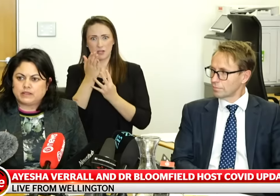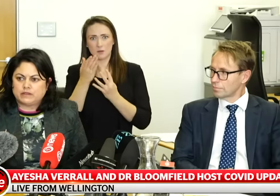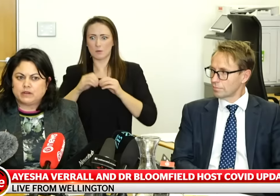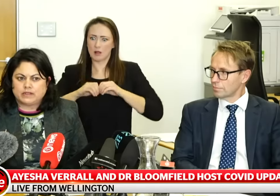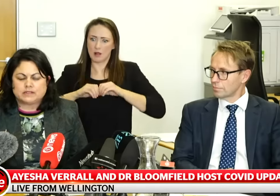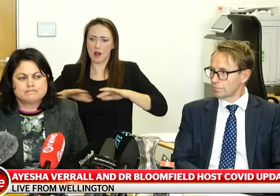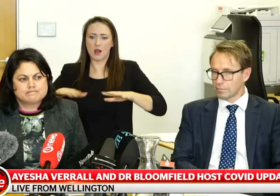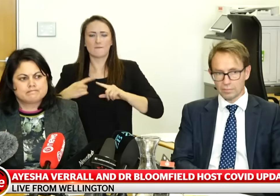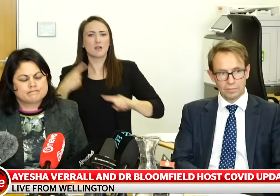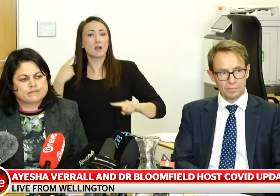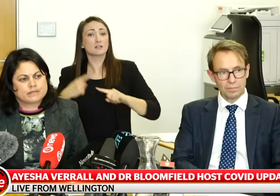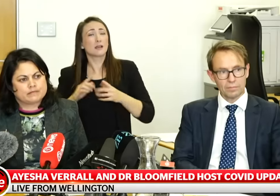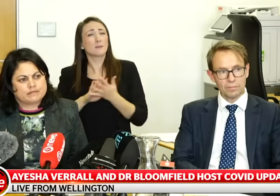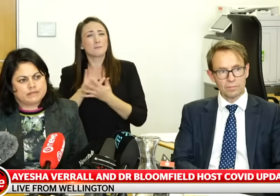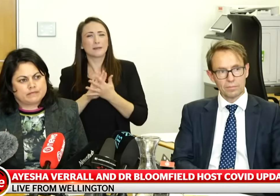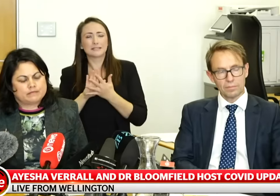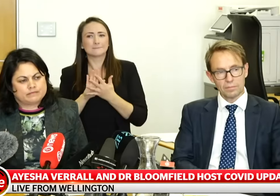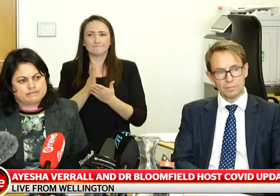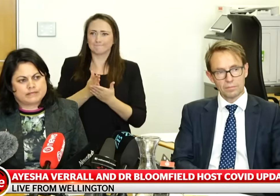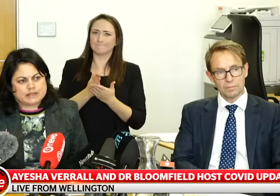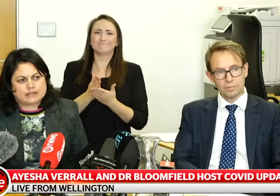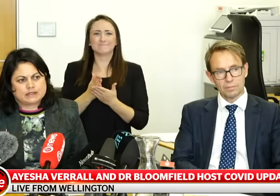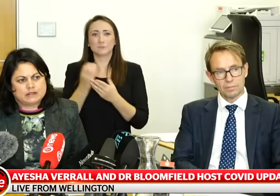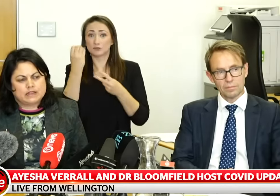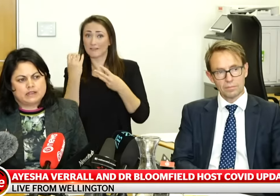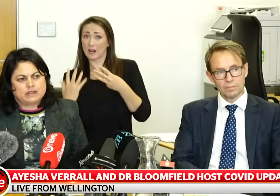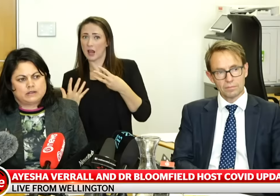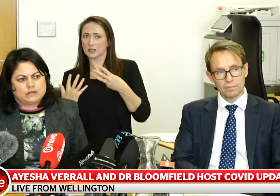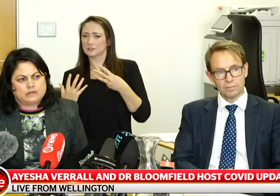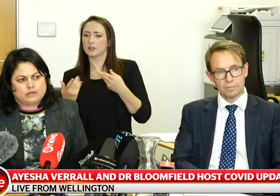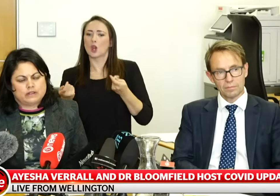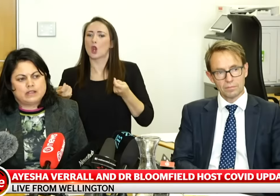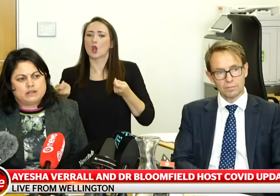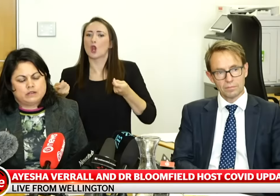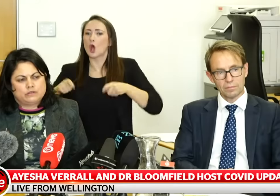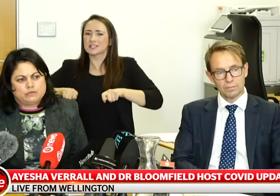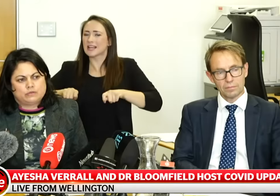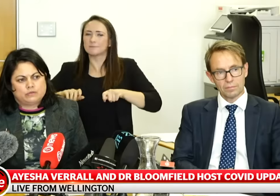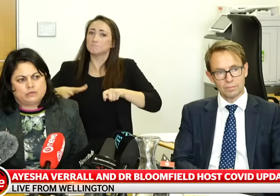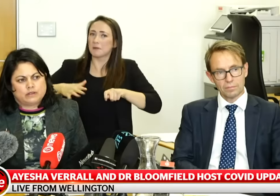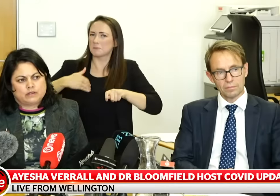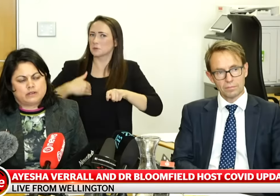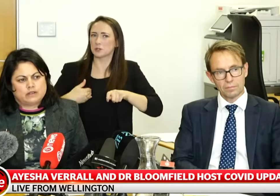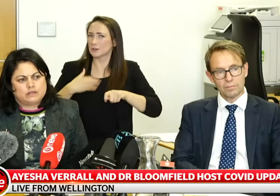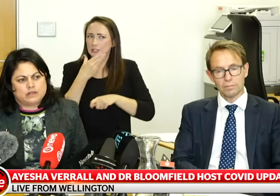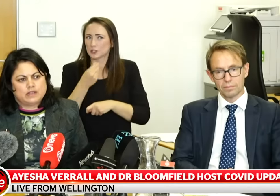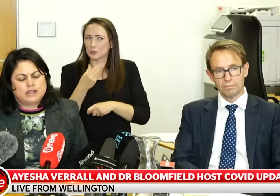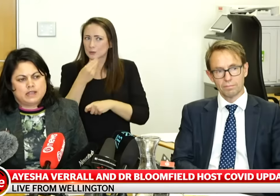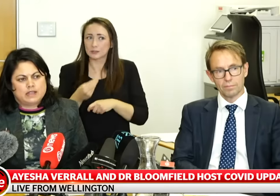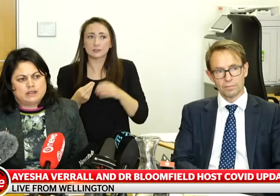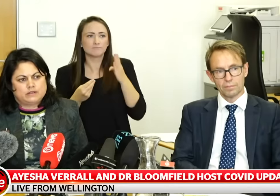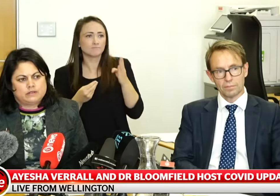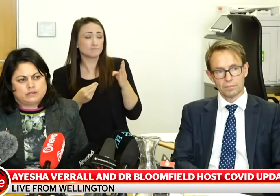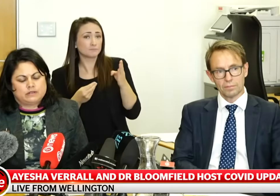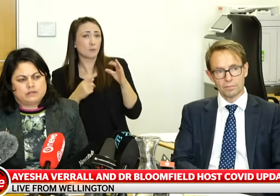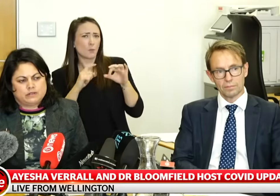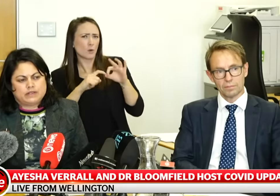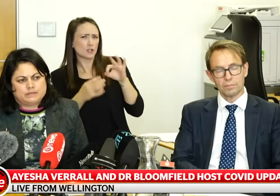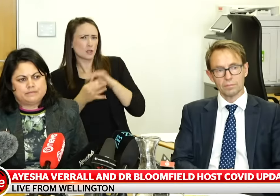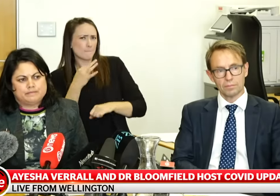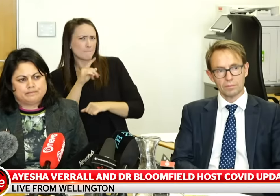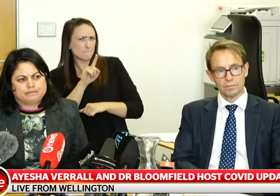probably what we have in mind. They still, like a hard lockdown could still be used, and you referenced like to buy time or to flatten